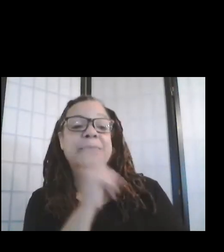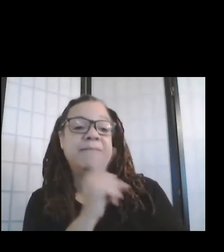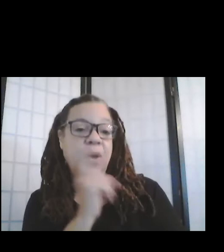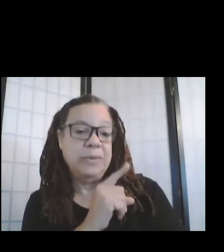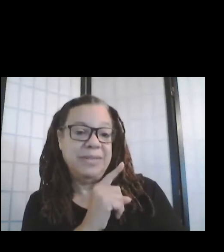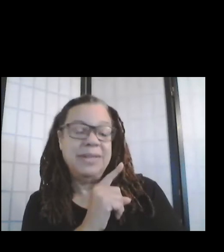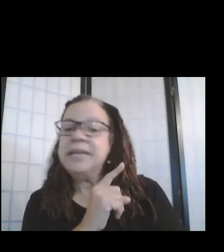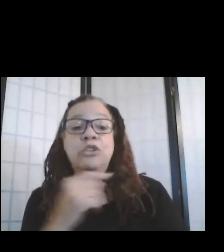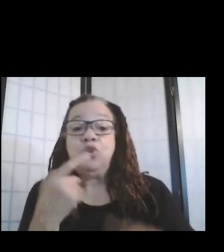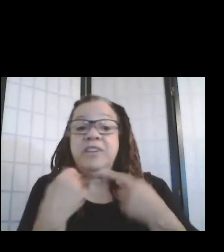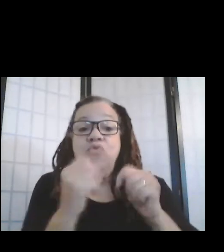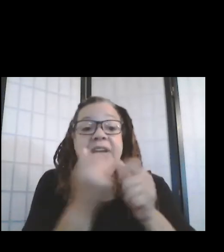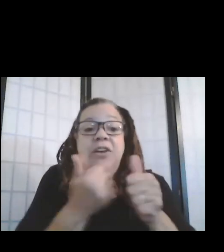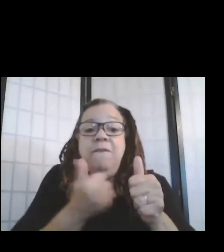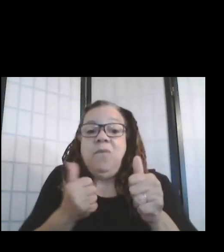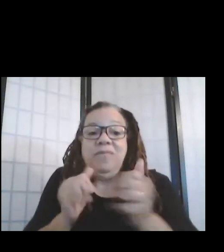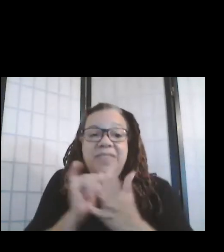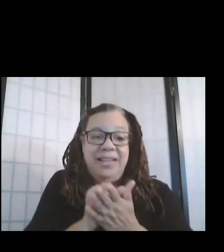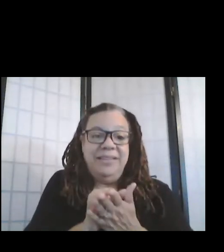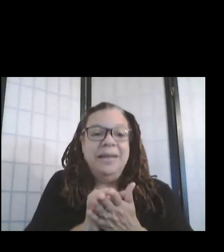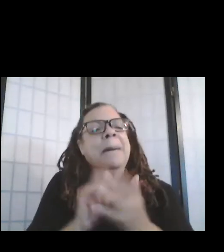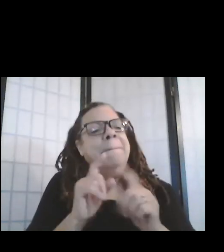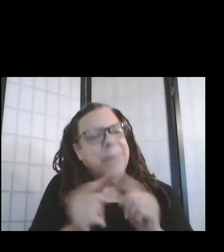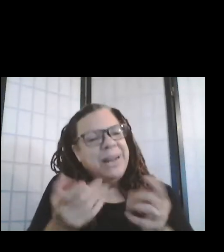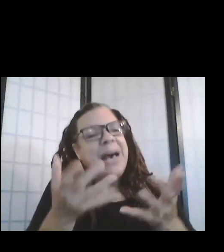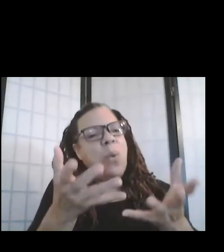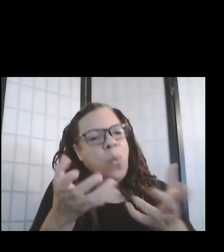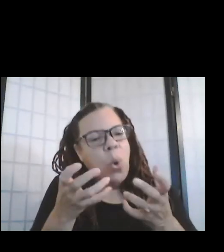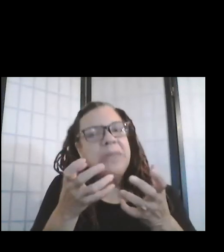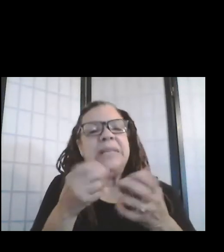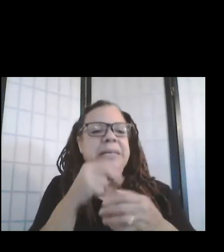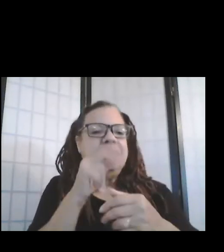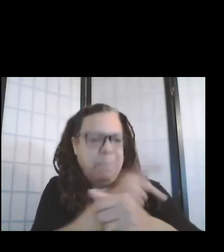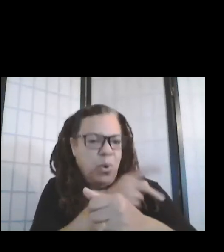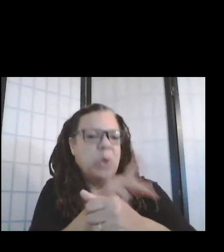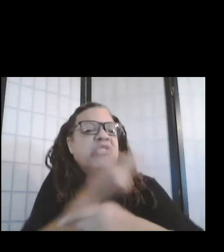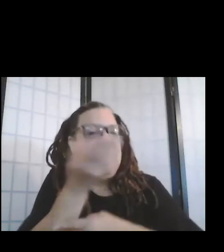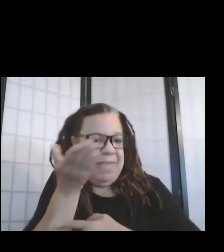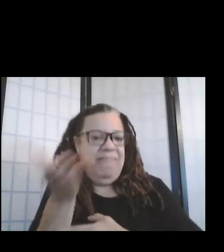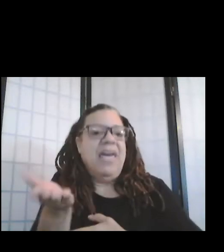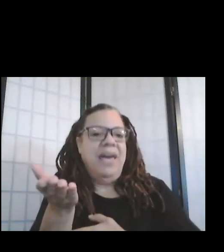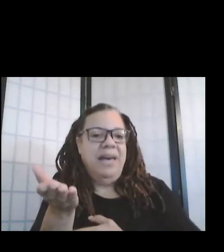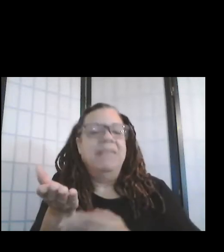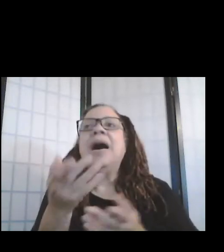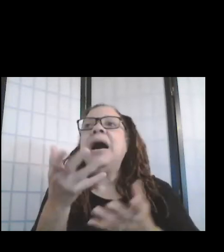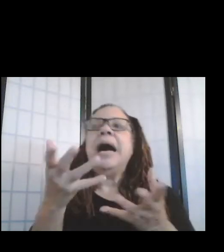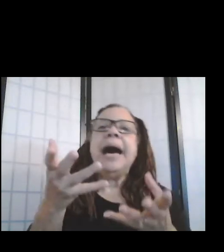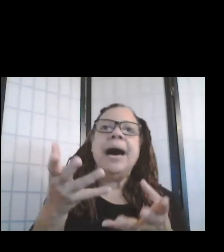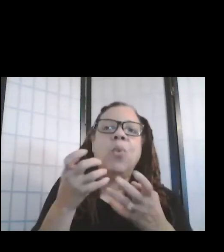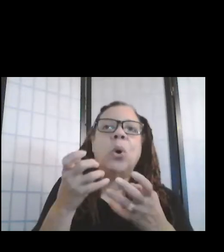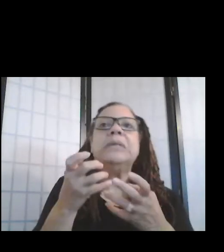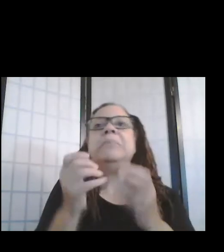thing I try to steer away from it. And yet I want those to be there because I want there to be a